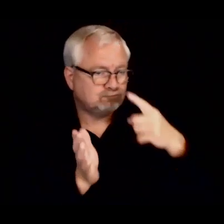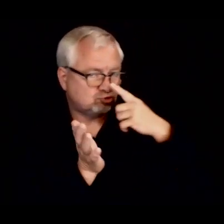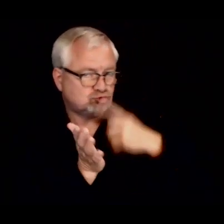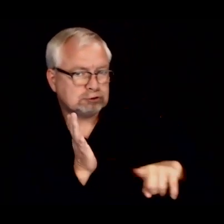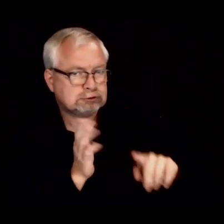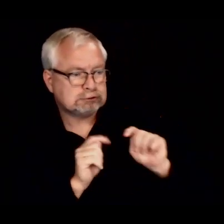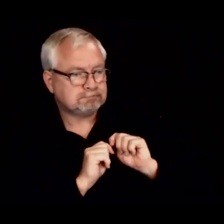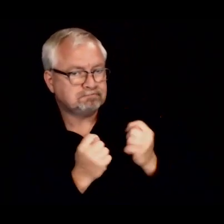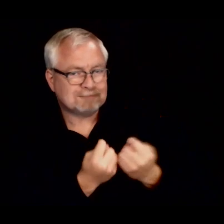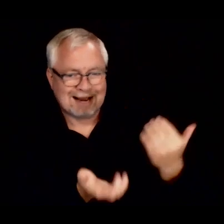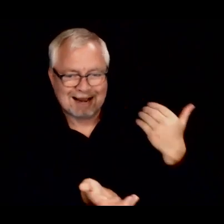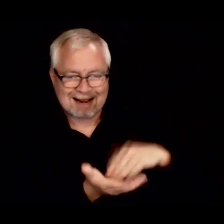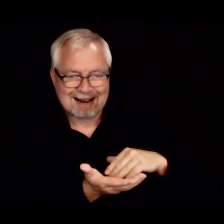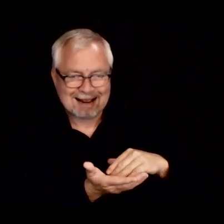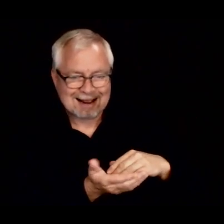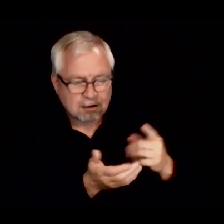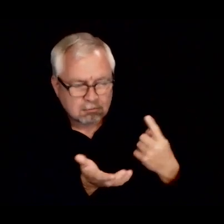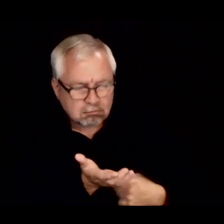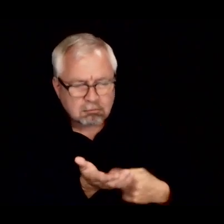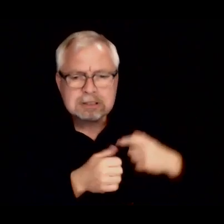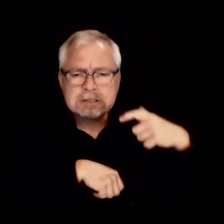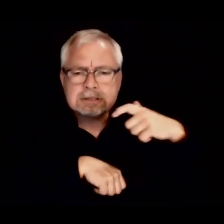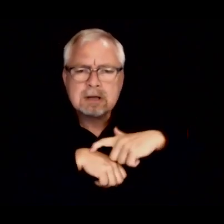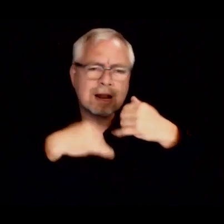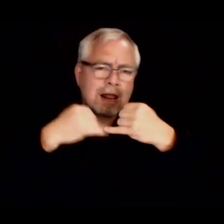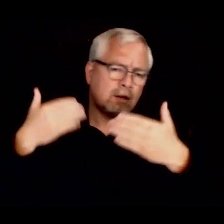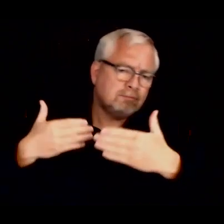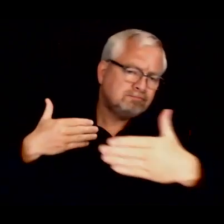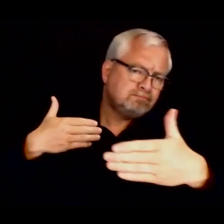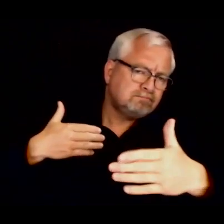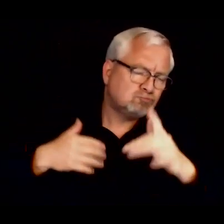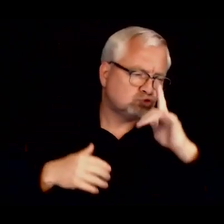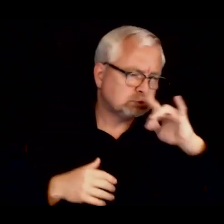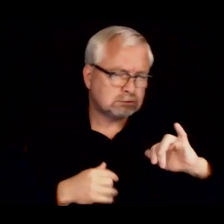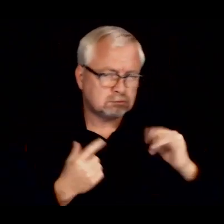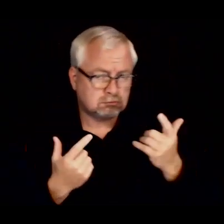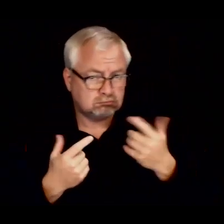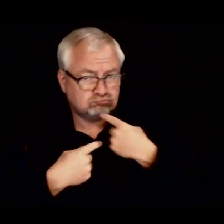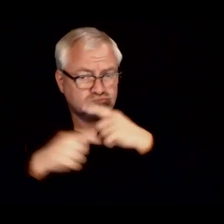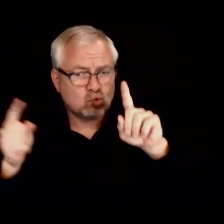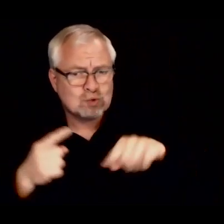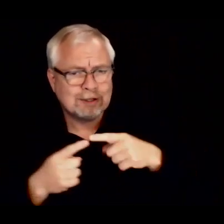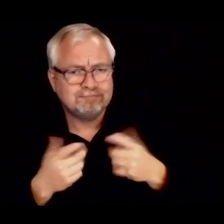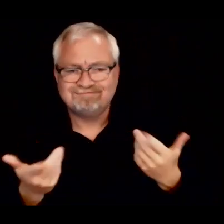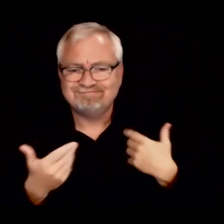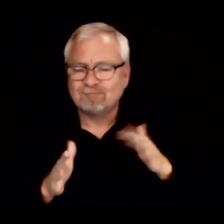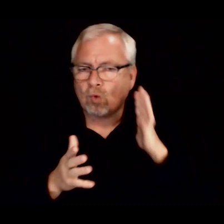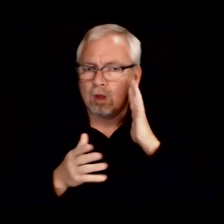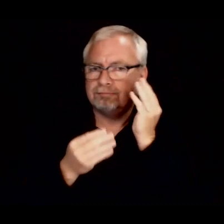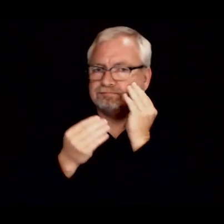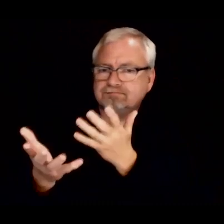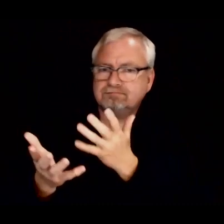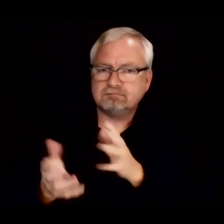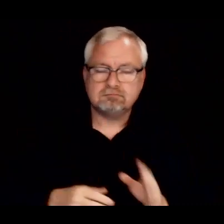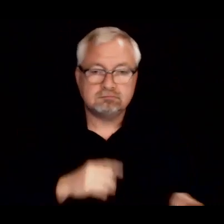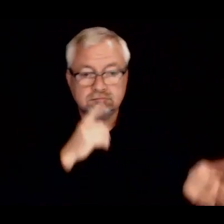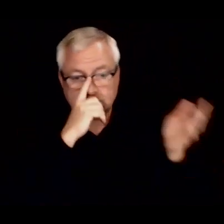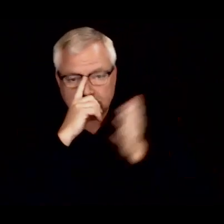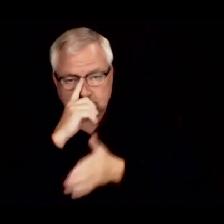now. So yeah, I think back on the date. Yeah, this is Commissioner Malcolm. I think yes,